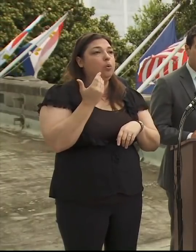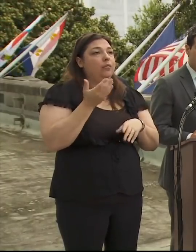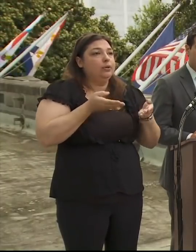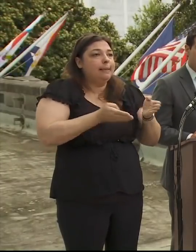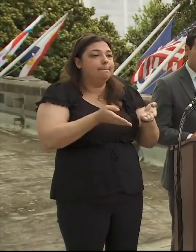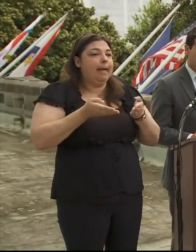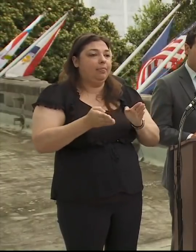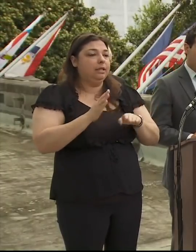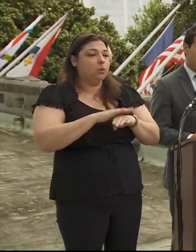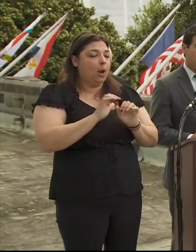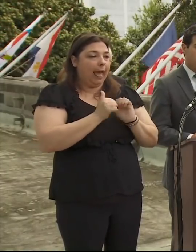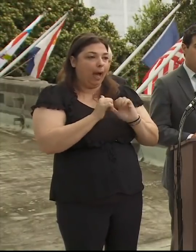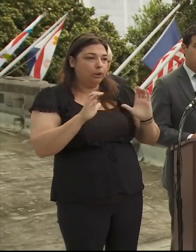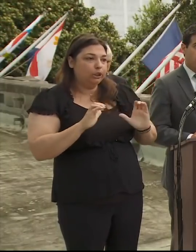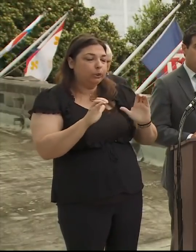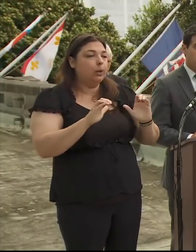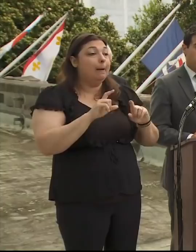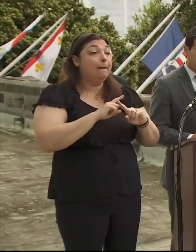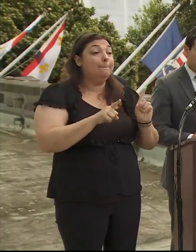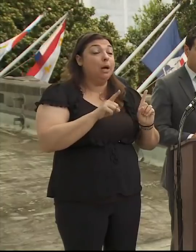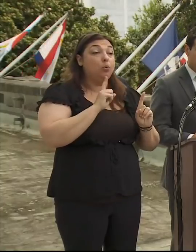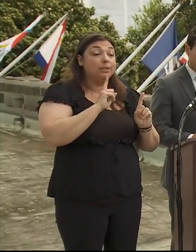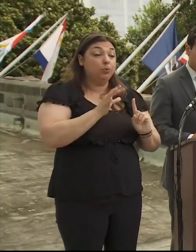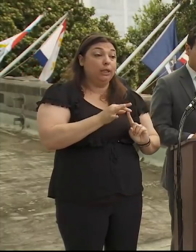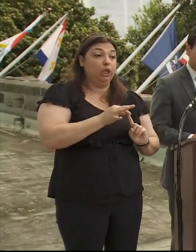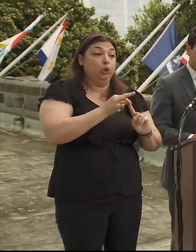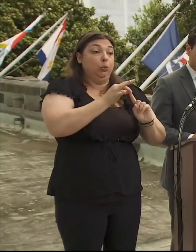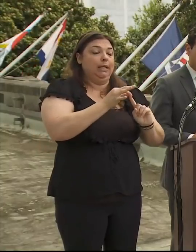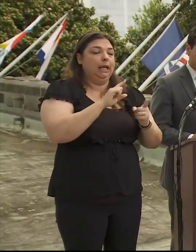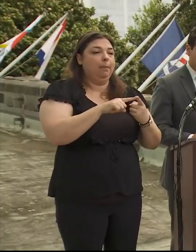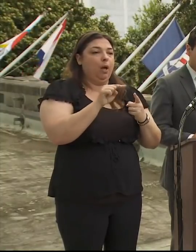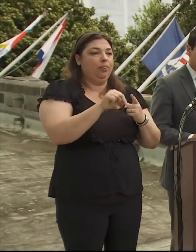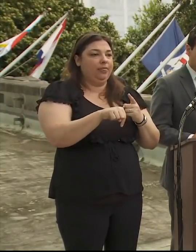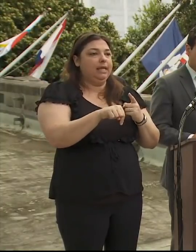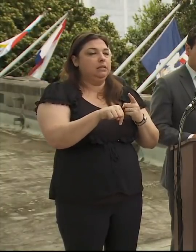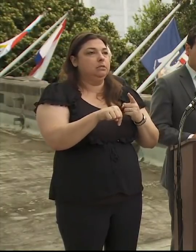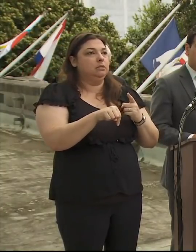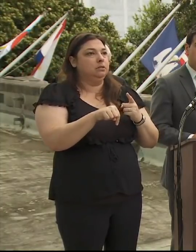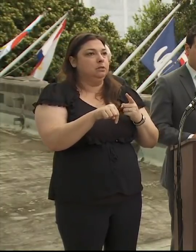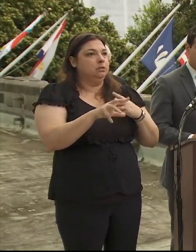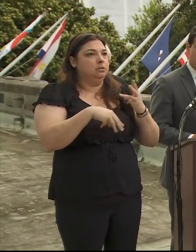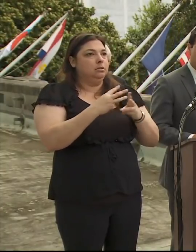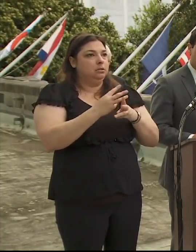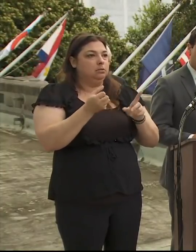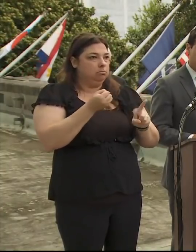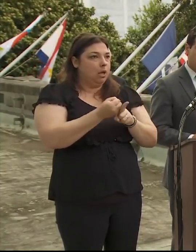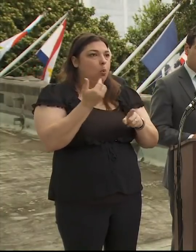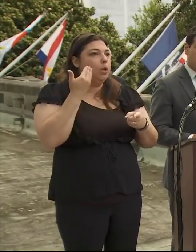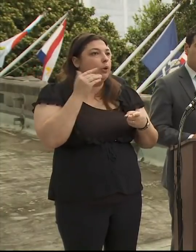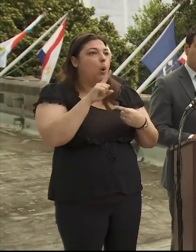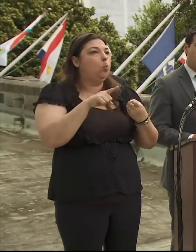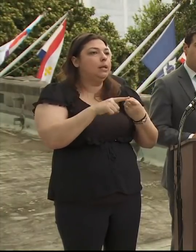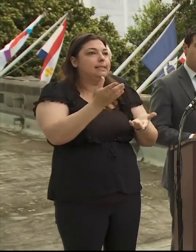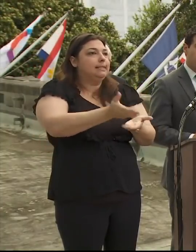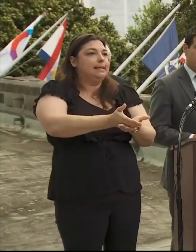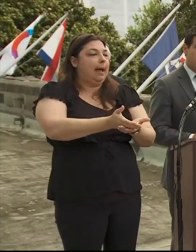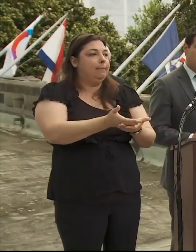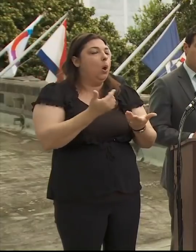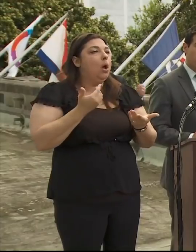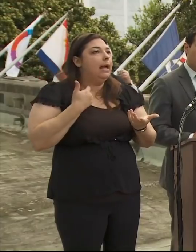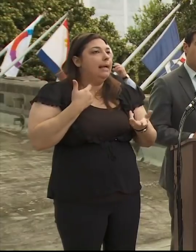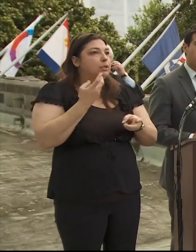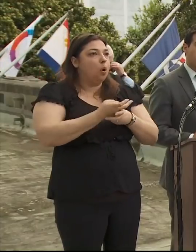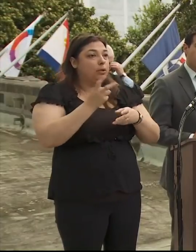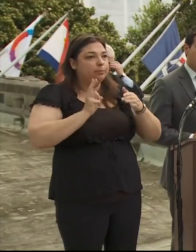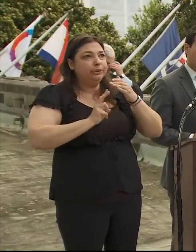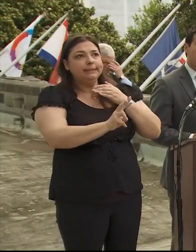methodologies on how you do this, but what is so unique about this particular pandemic is we don't know the end of it. So it's hard to predict